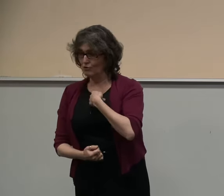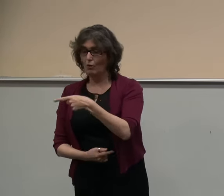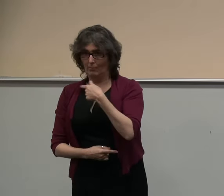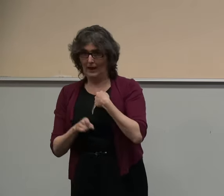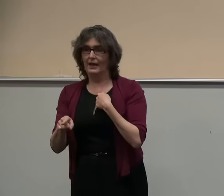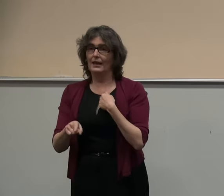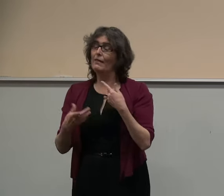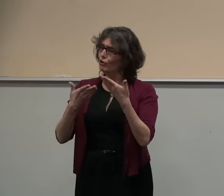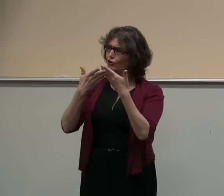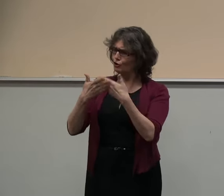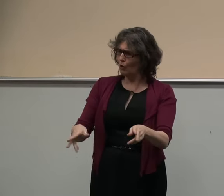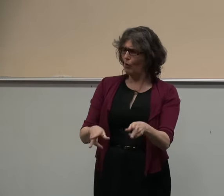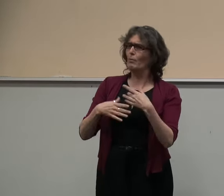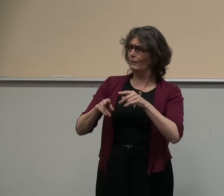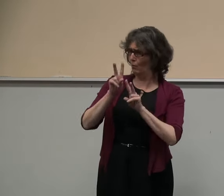that we went to see